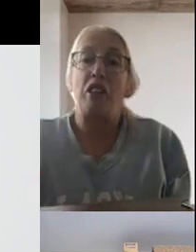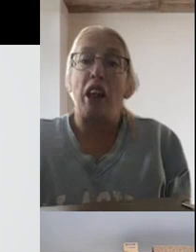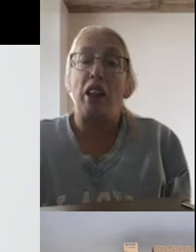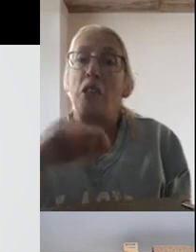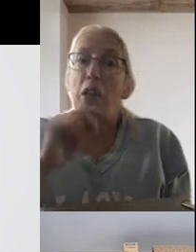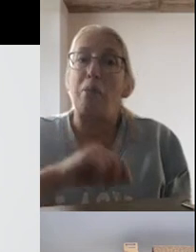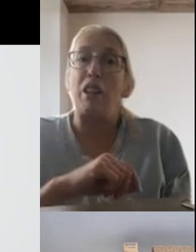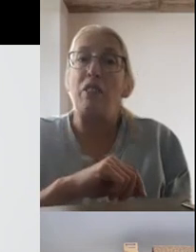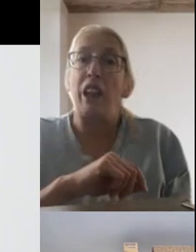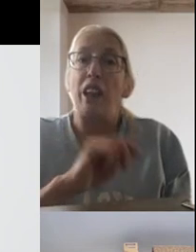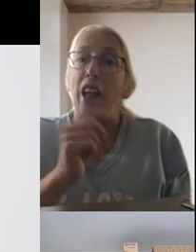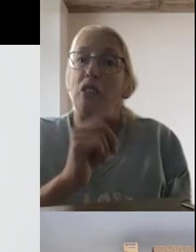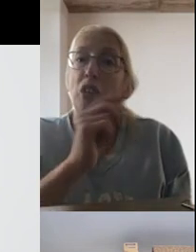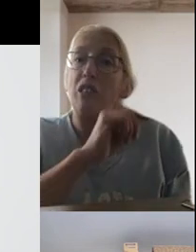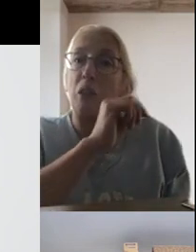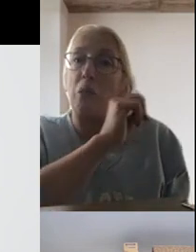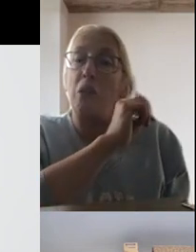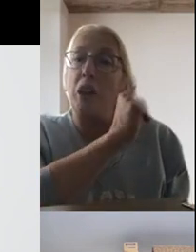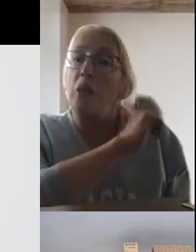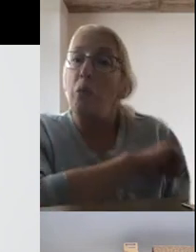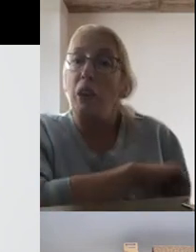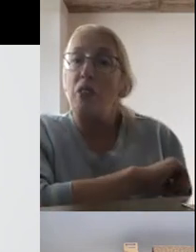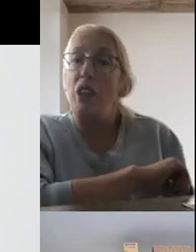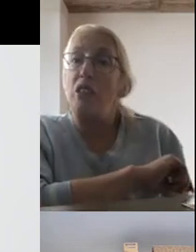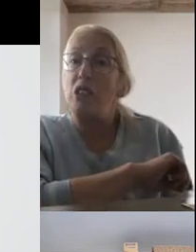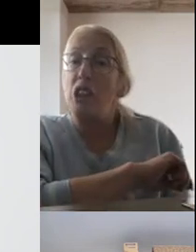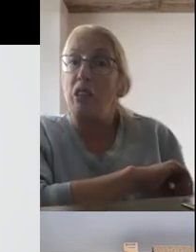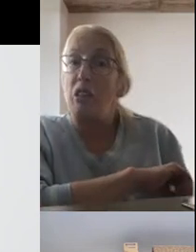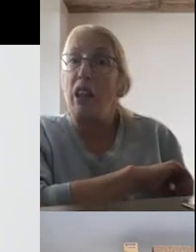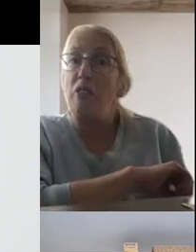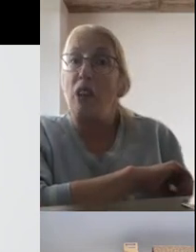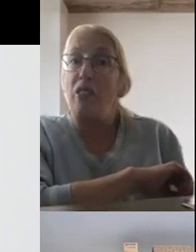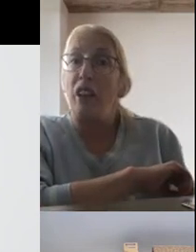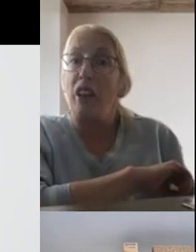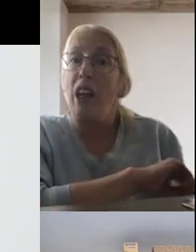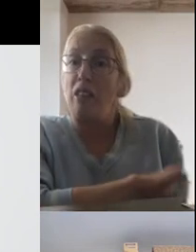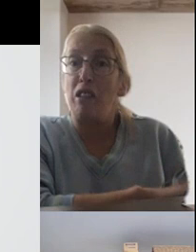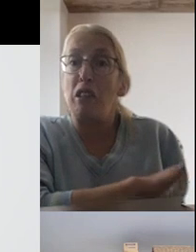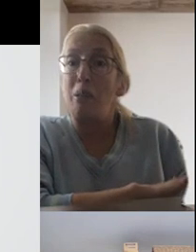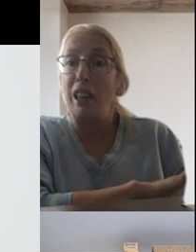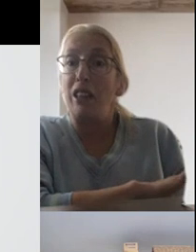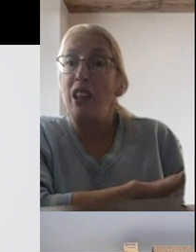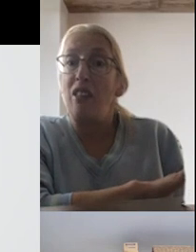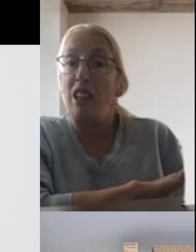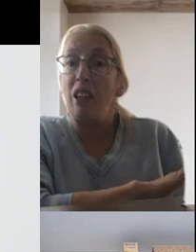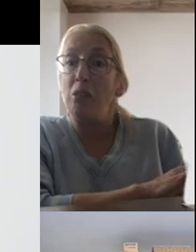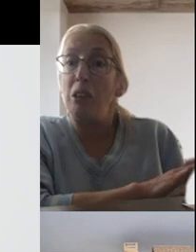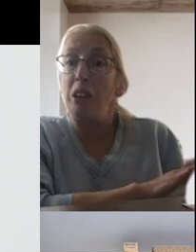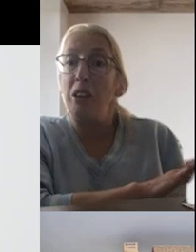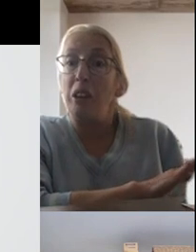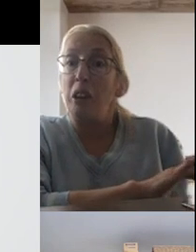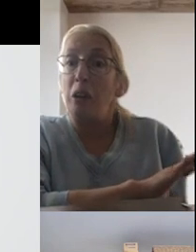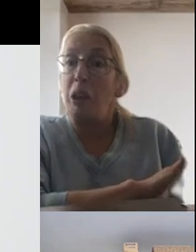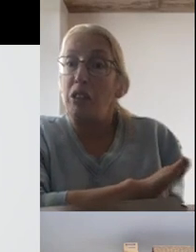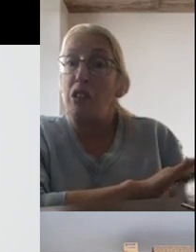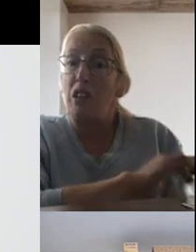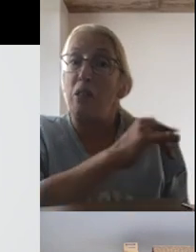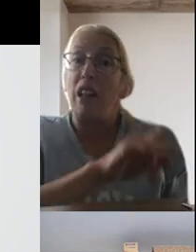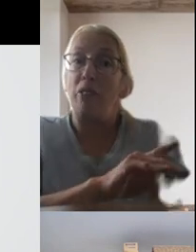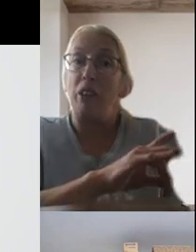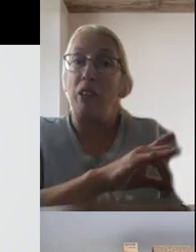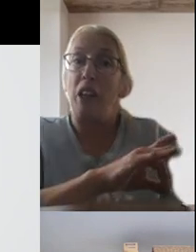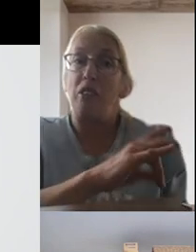I just interrupt briefly? And also, one of the children I foster has a disability herself. Okay.